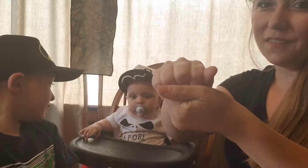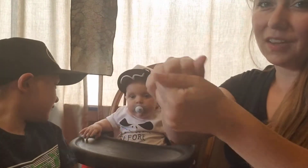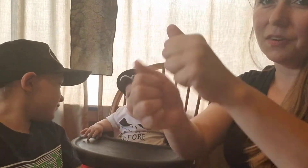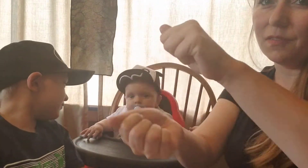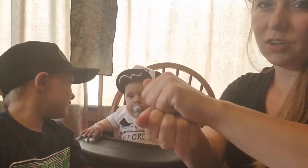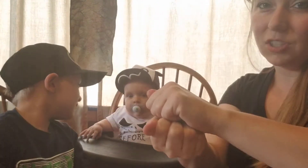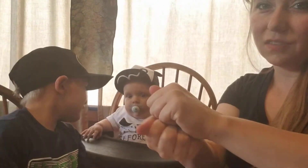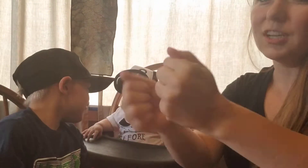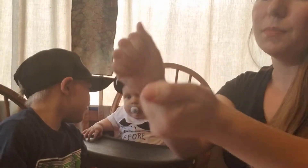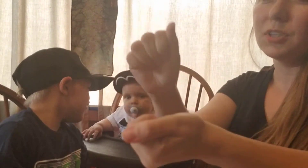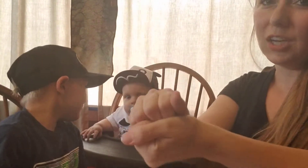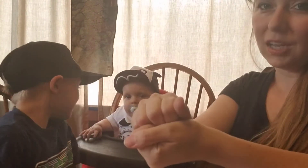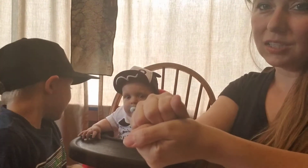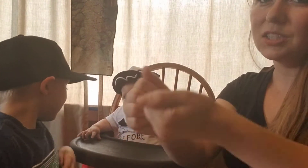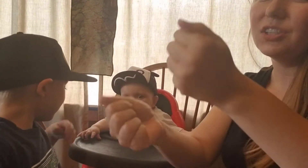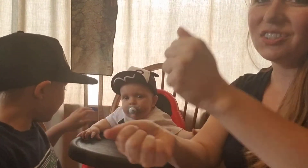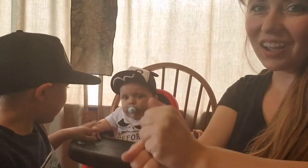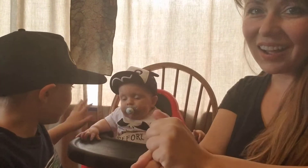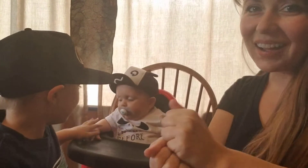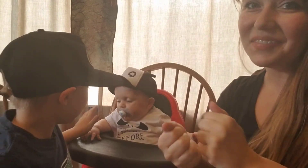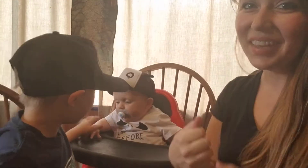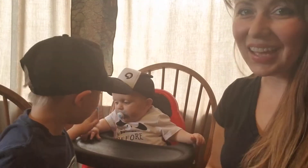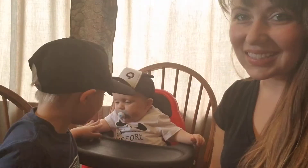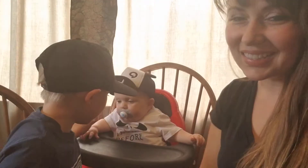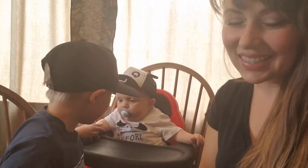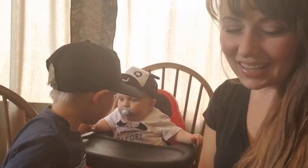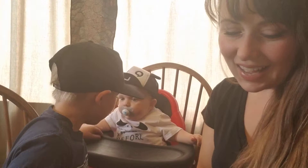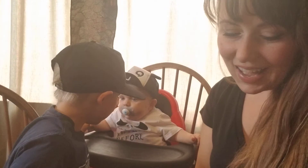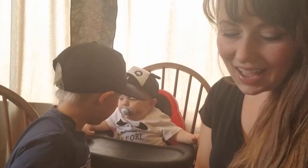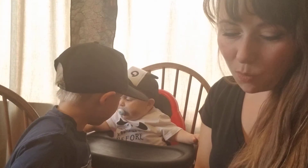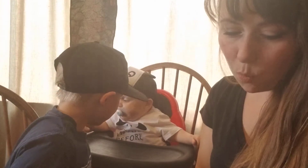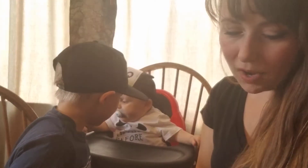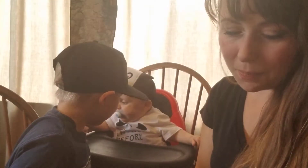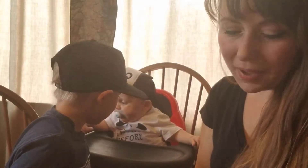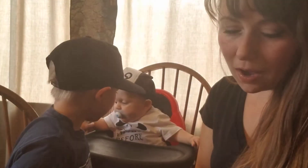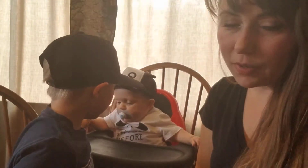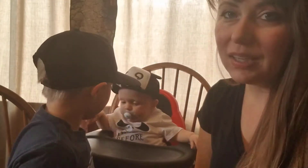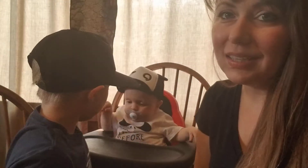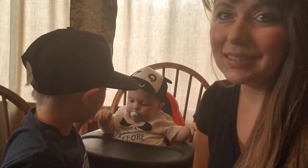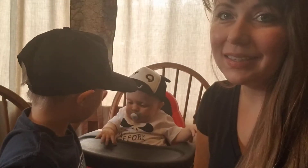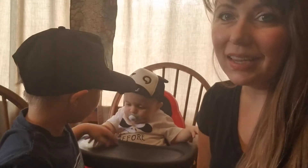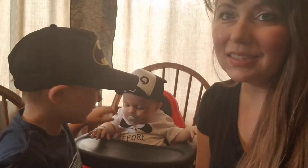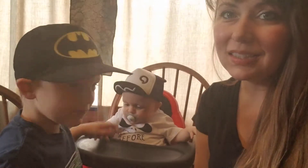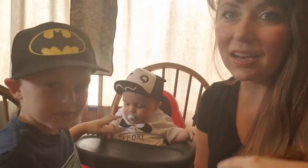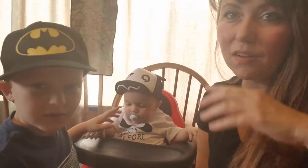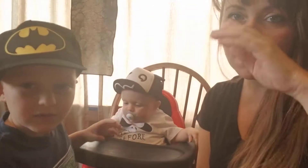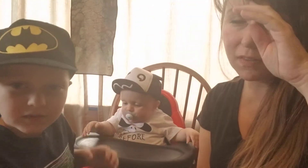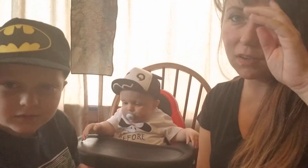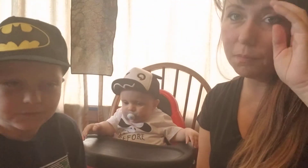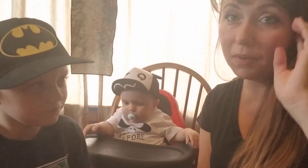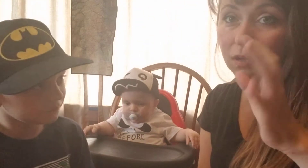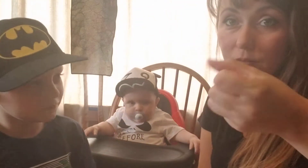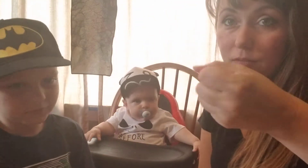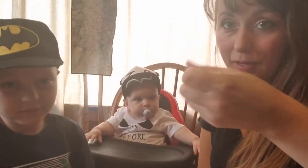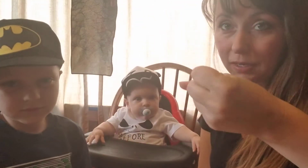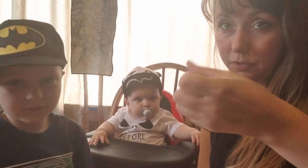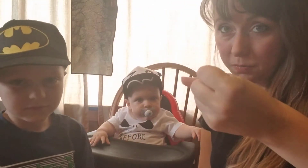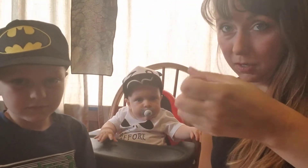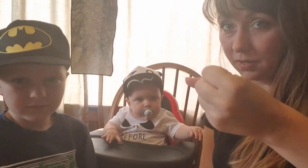favorite version of diaper change. Good job. Yes. What about eat instead of milk, right? Which Meribar